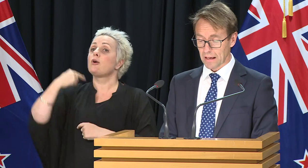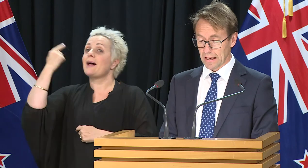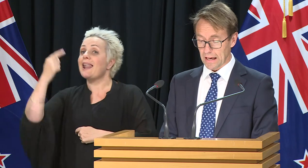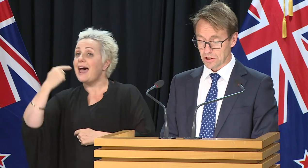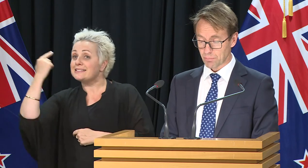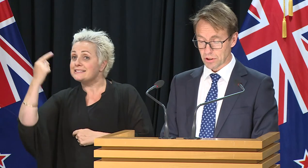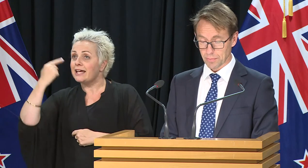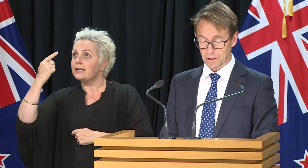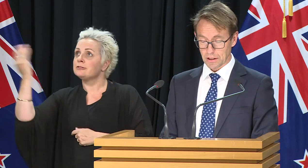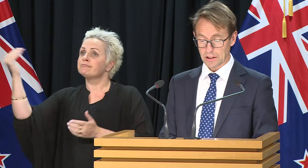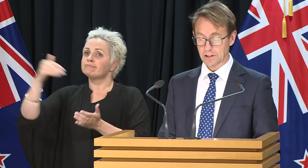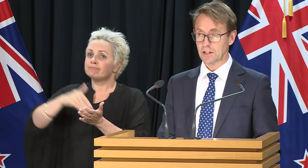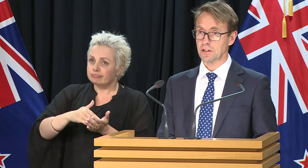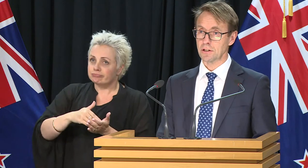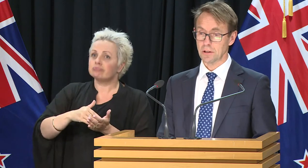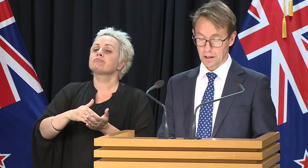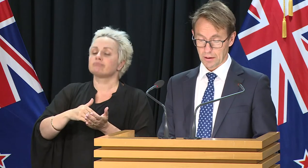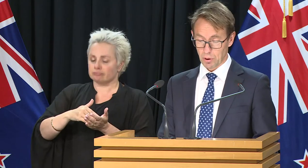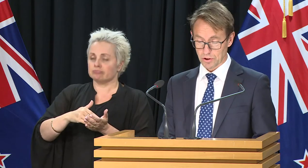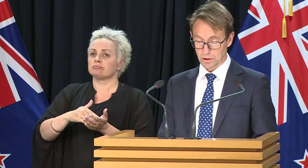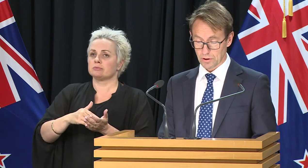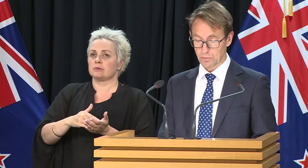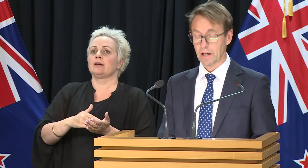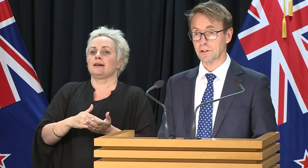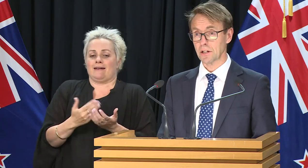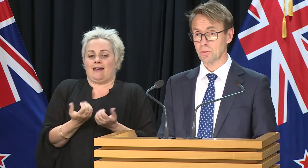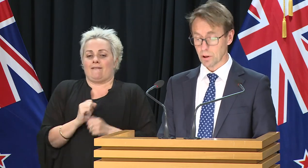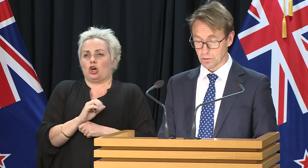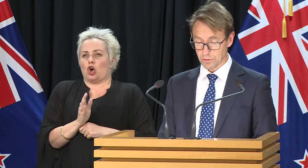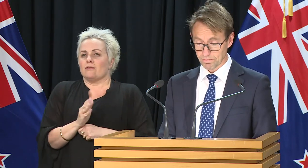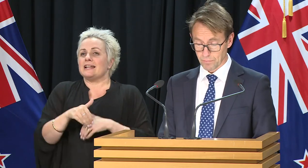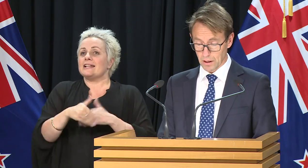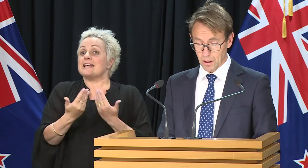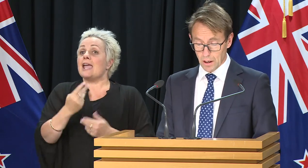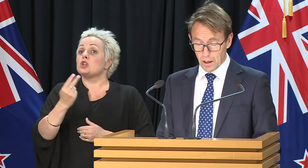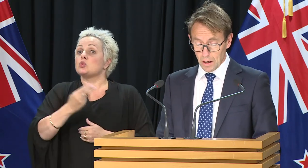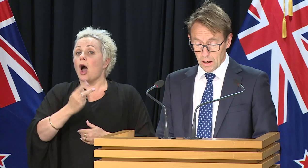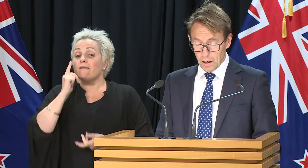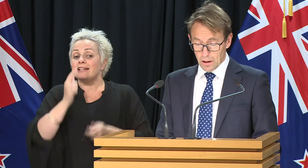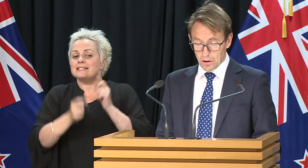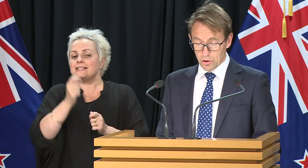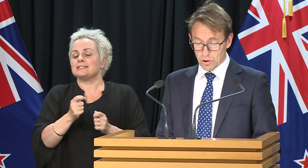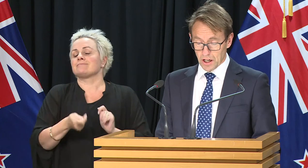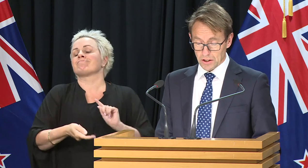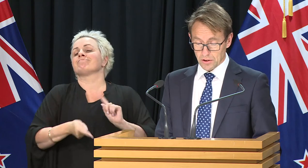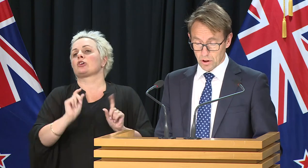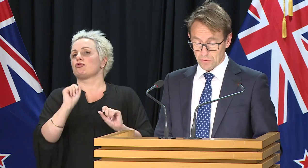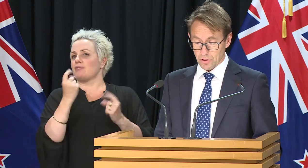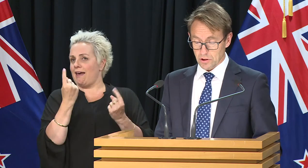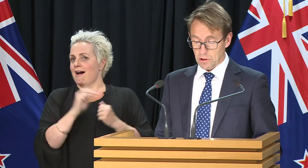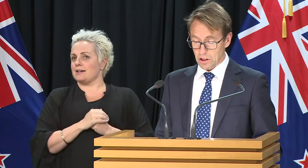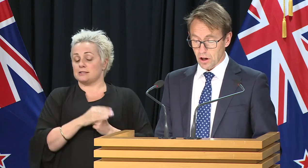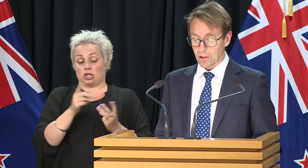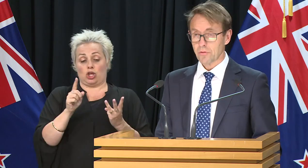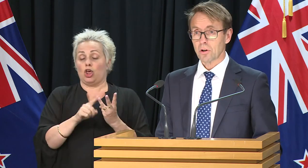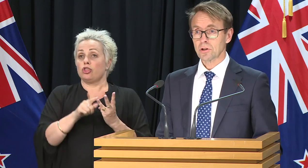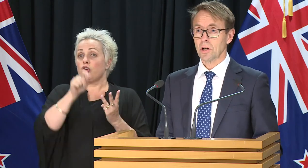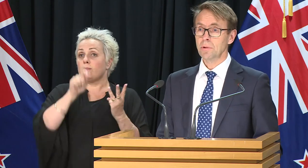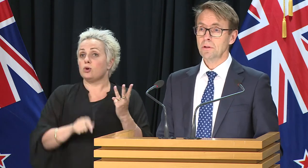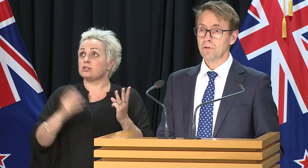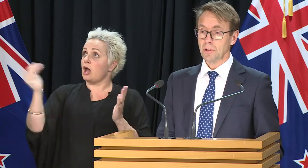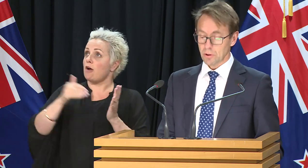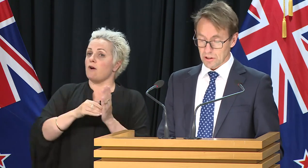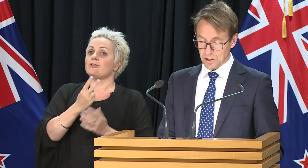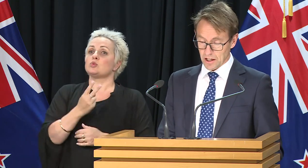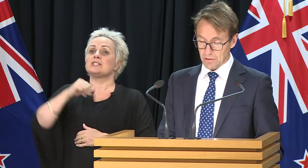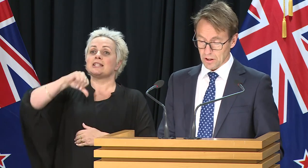Doha and Brisbane and has tested positive at around day 12. Third case arrived on the 29th of